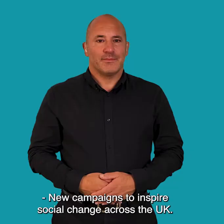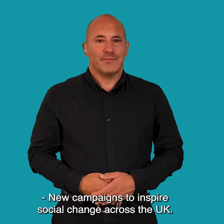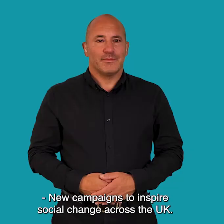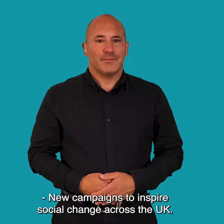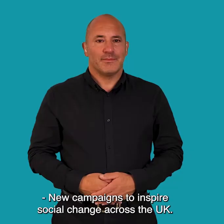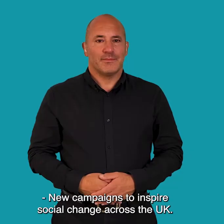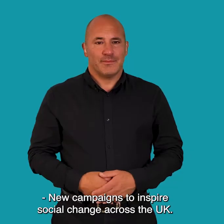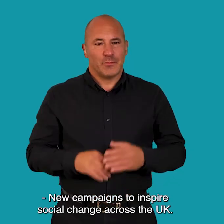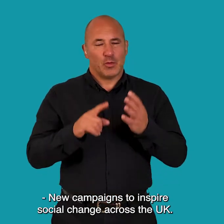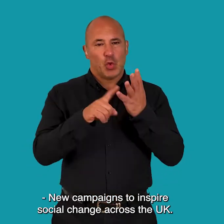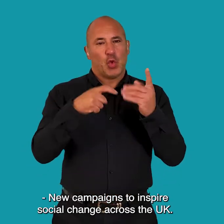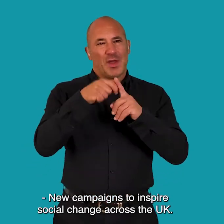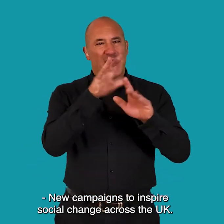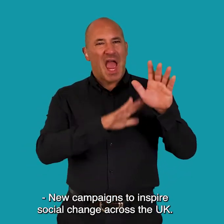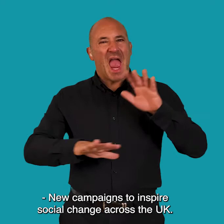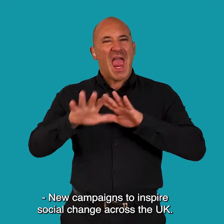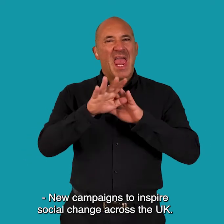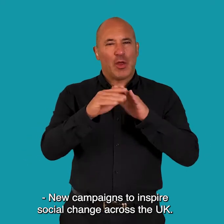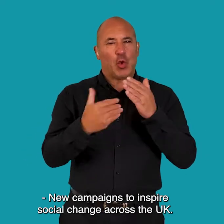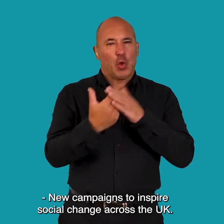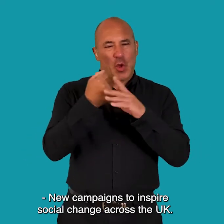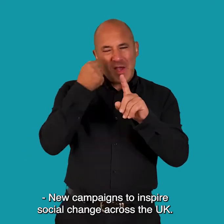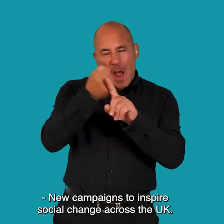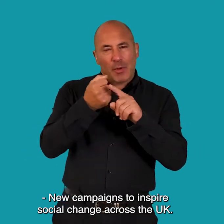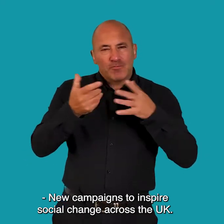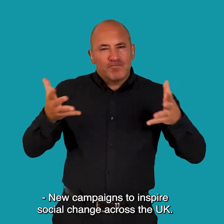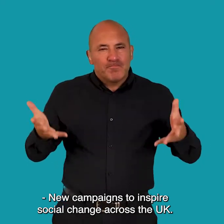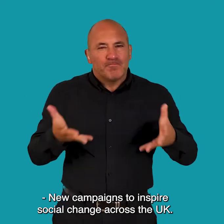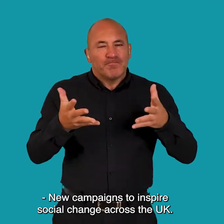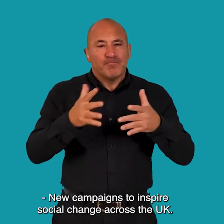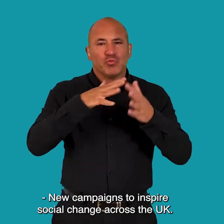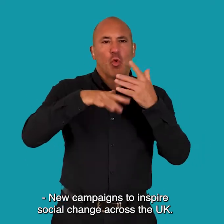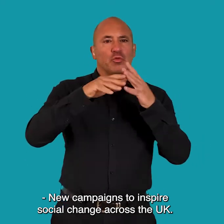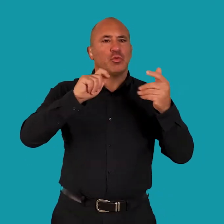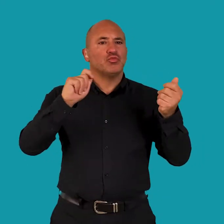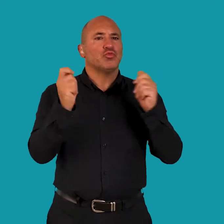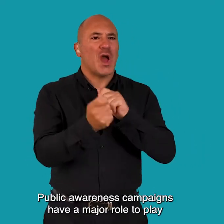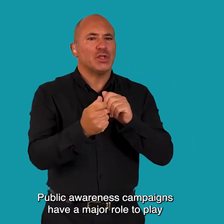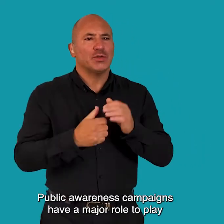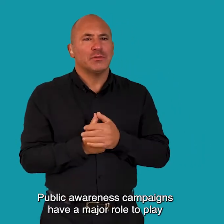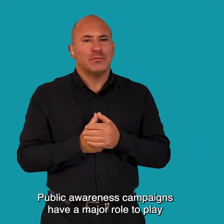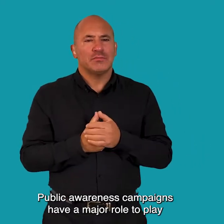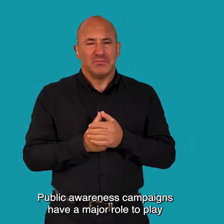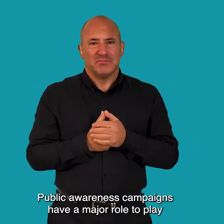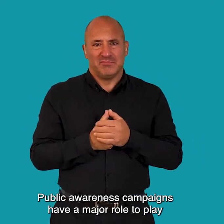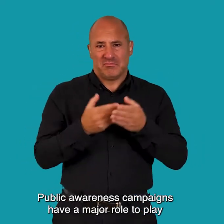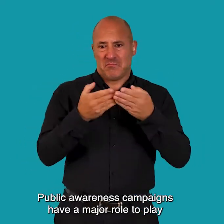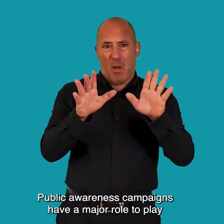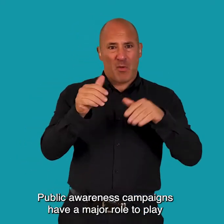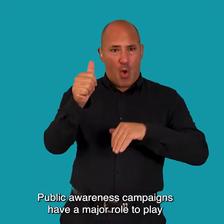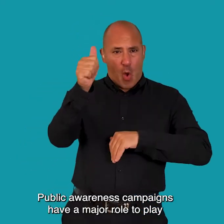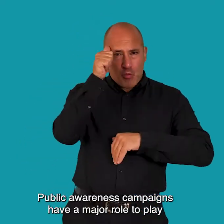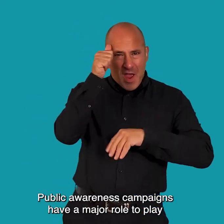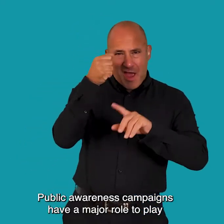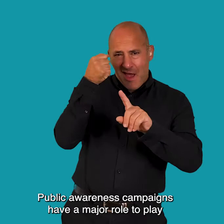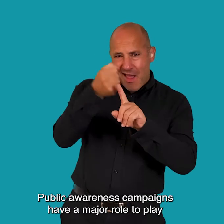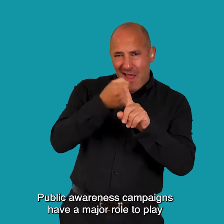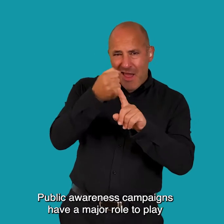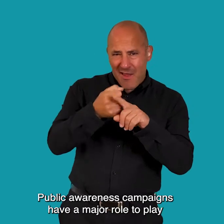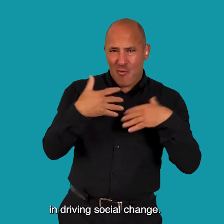New campaigns to inspire social change across the UK. Public awareness campaigns have a major role to play in